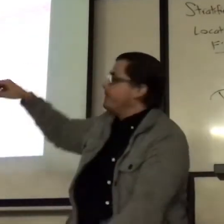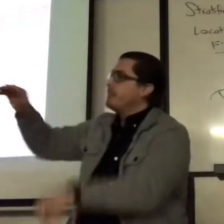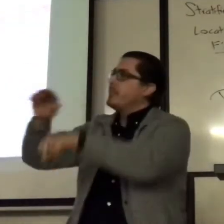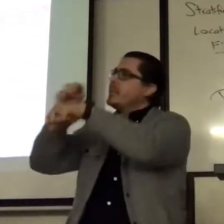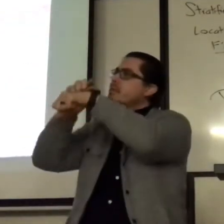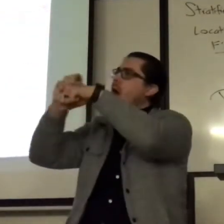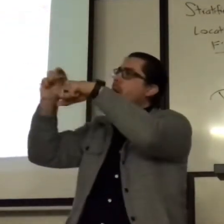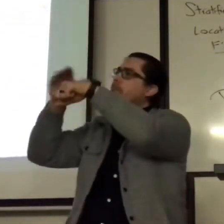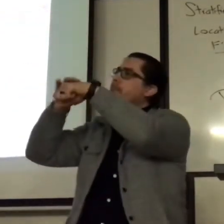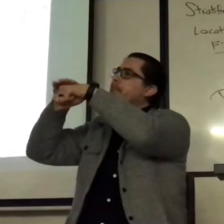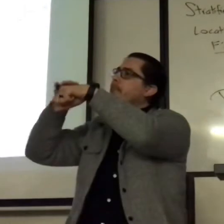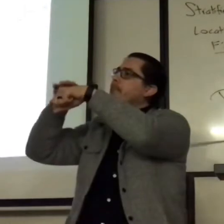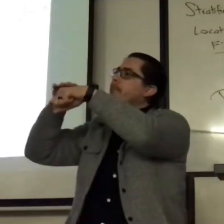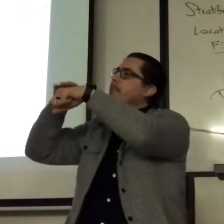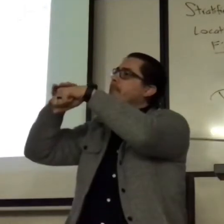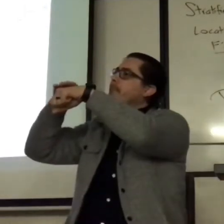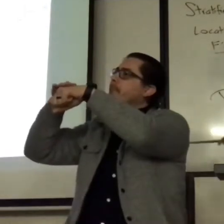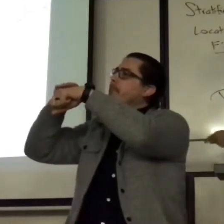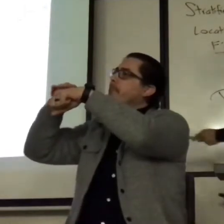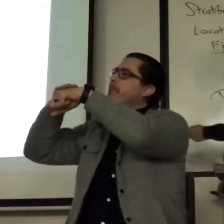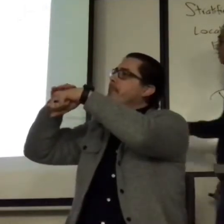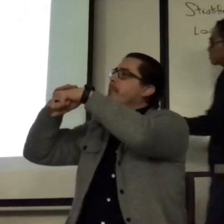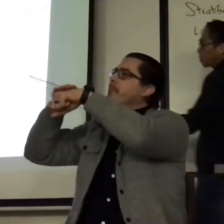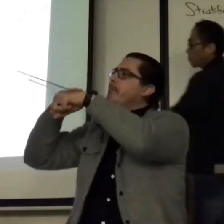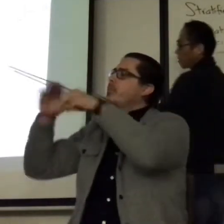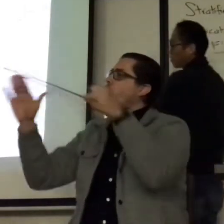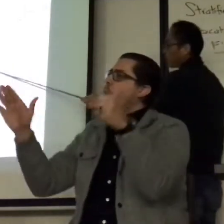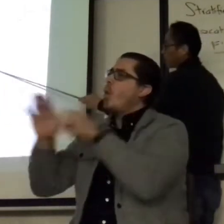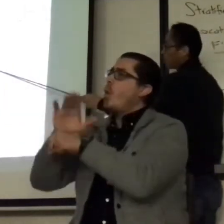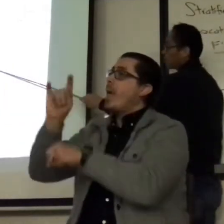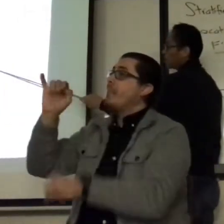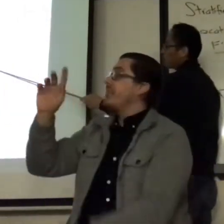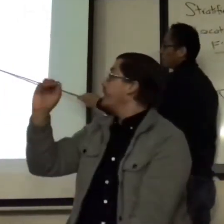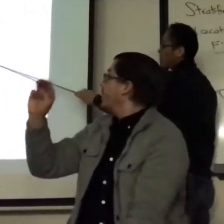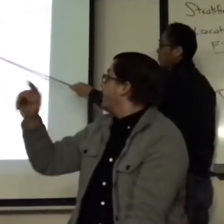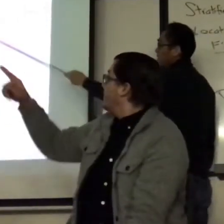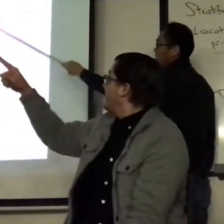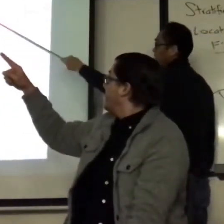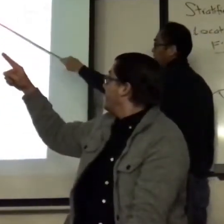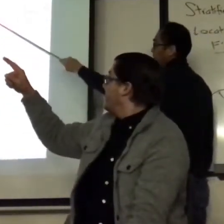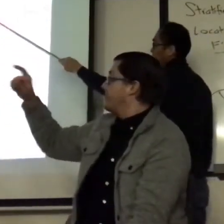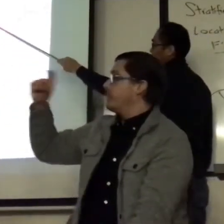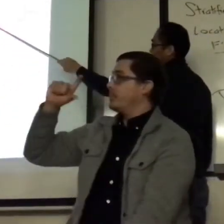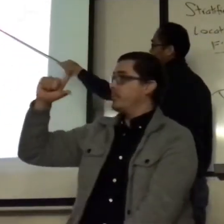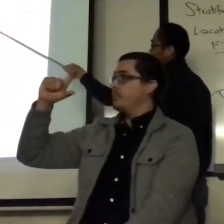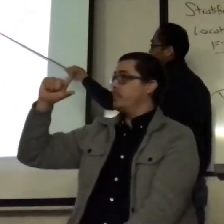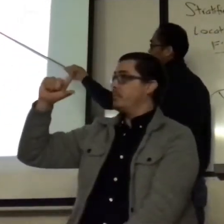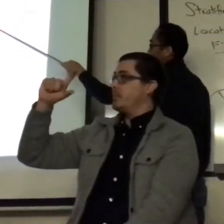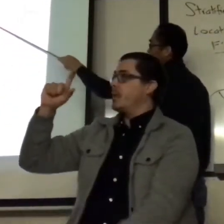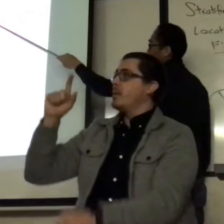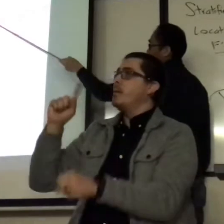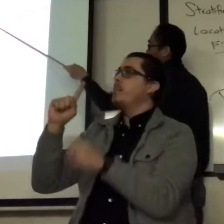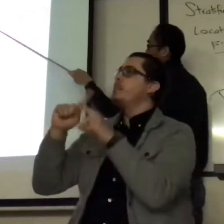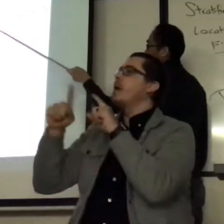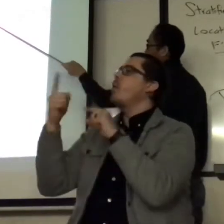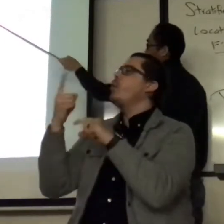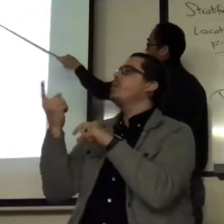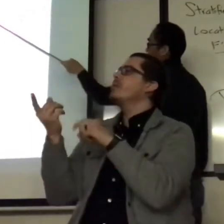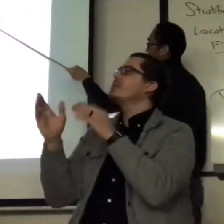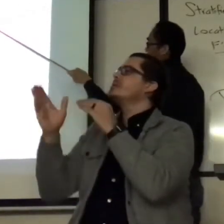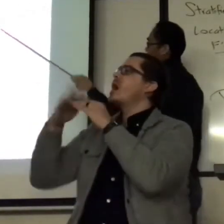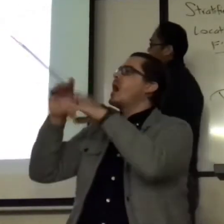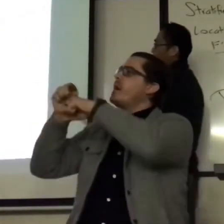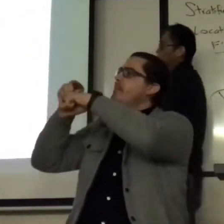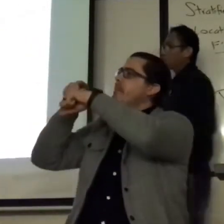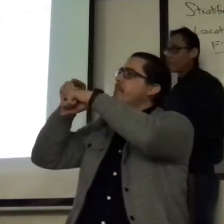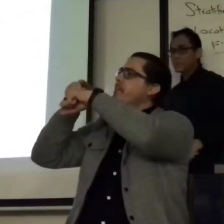it. So the whole epithelium is from here to here. But just these top layers